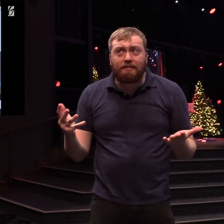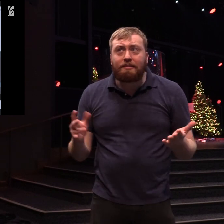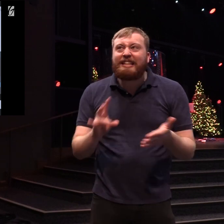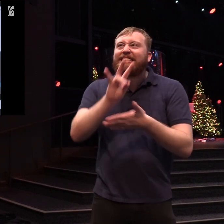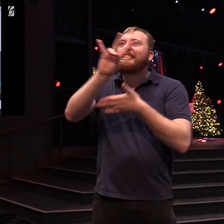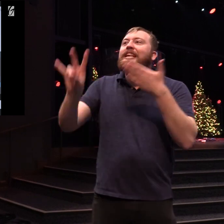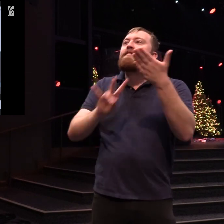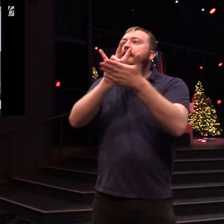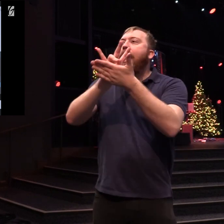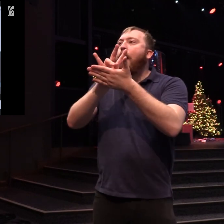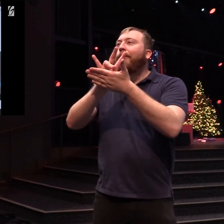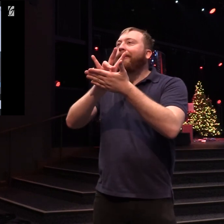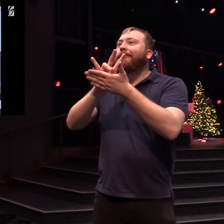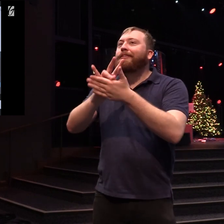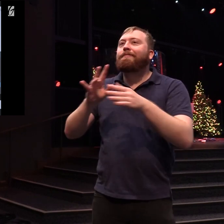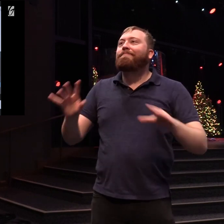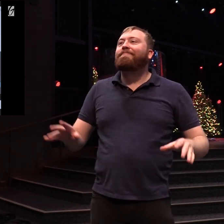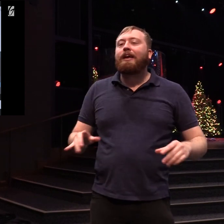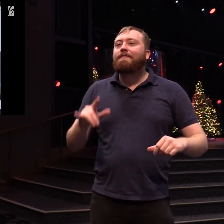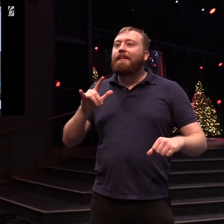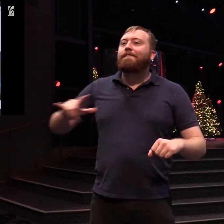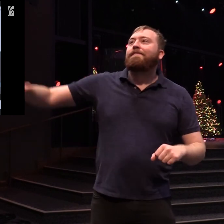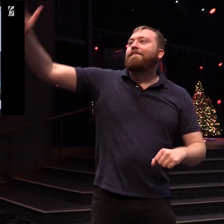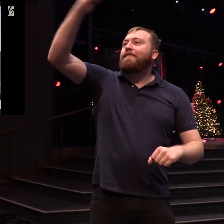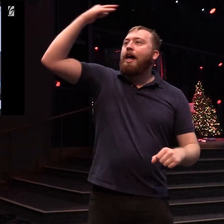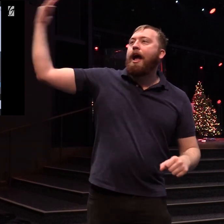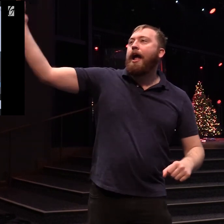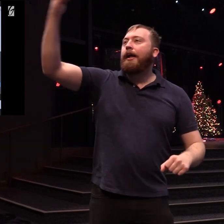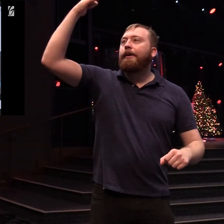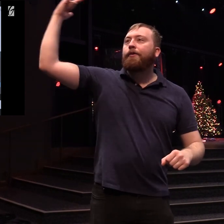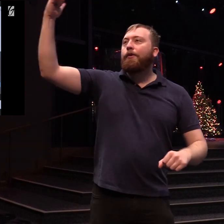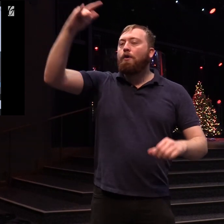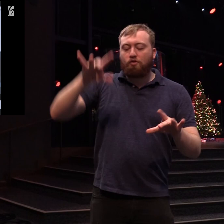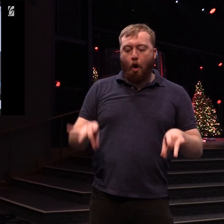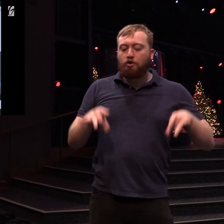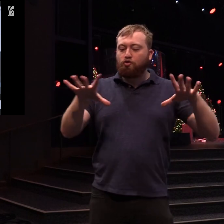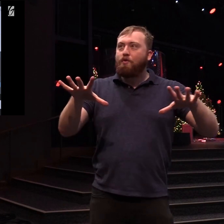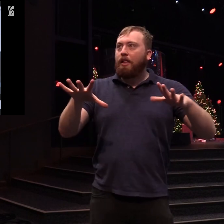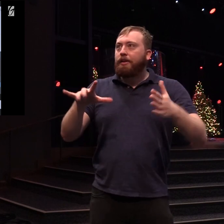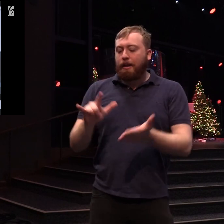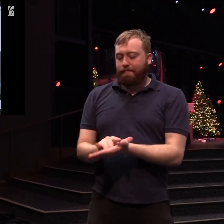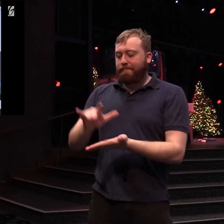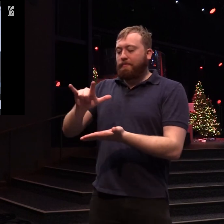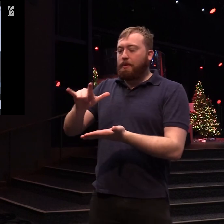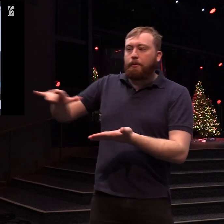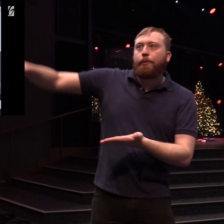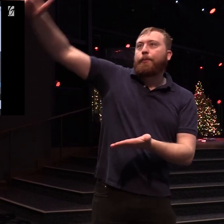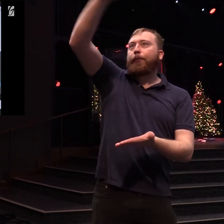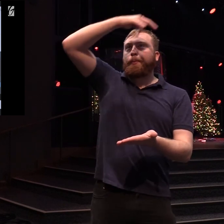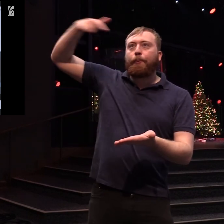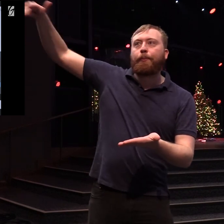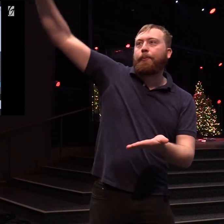7 hours of circling over Australia, landing in the same place you began.